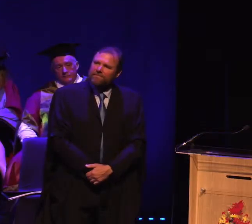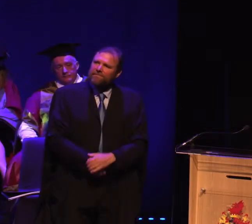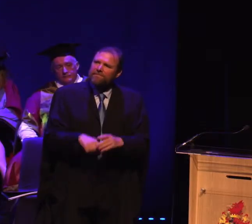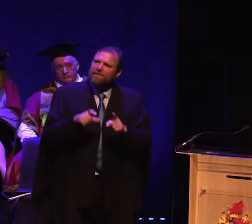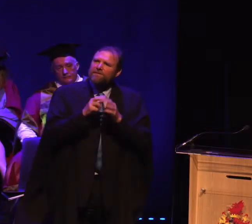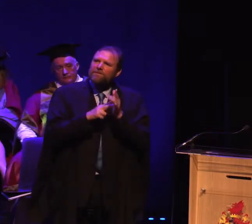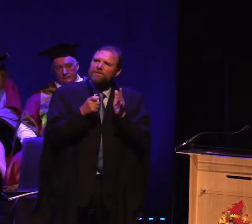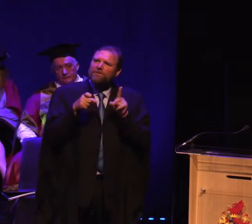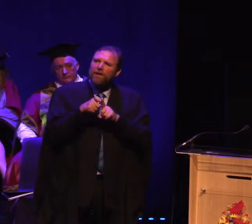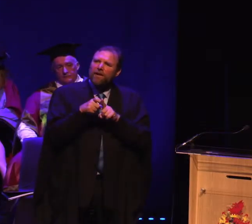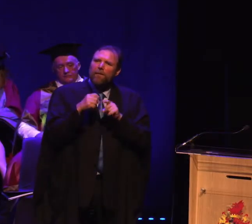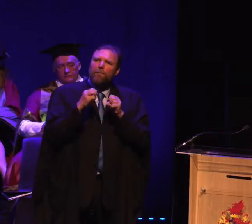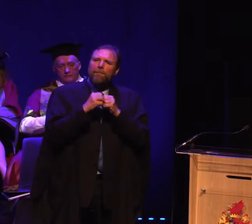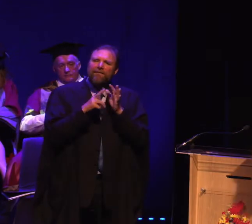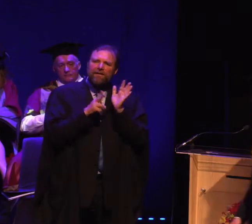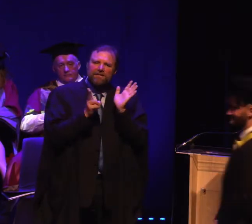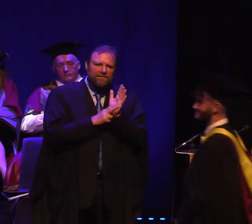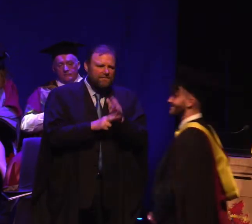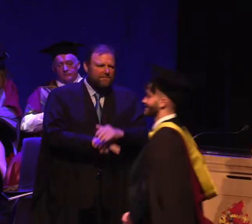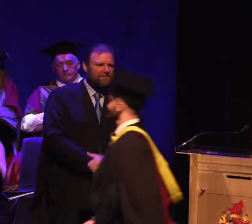Samuel Bevan.